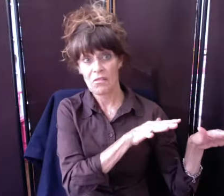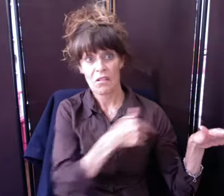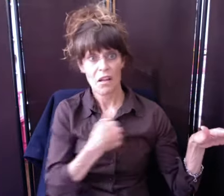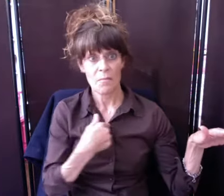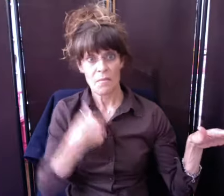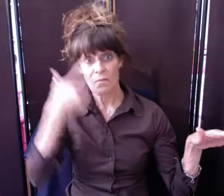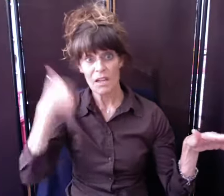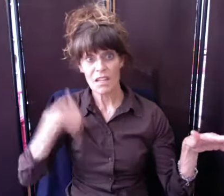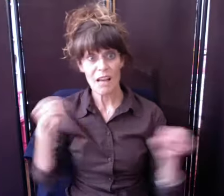out the door. And